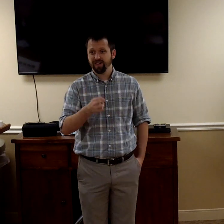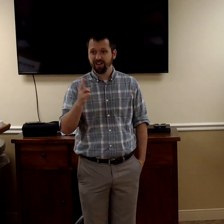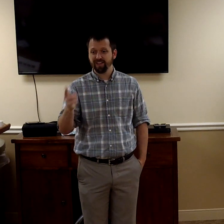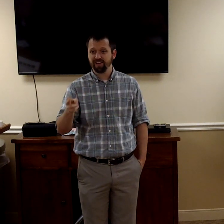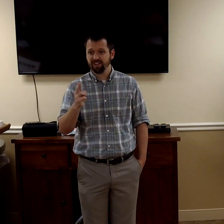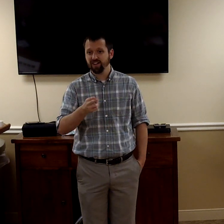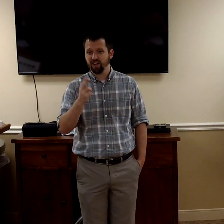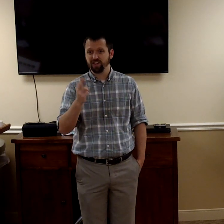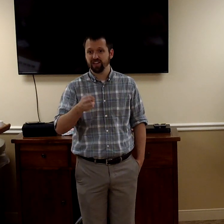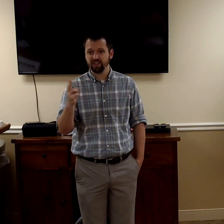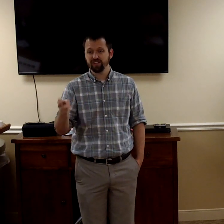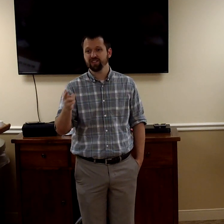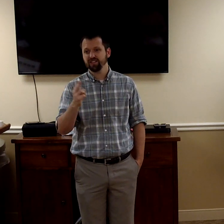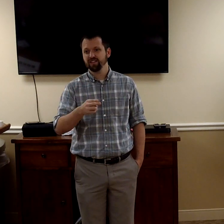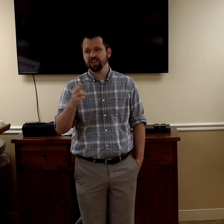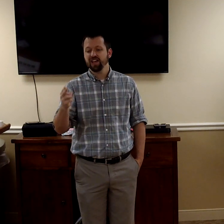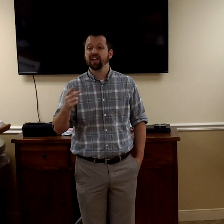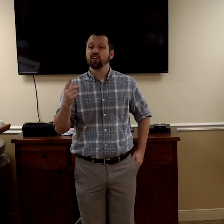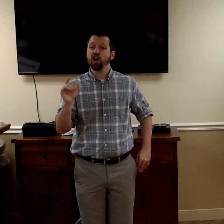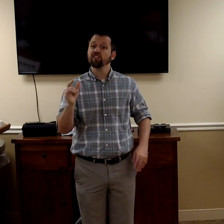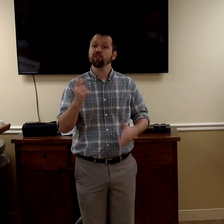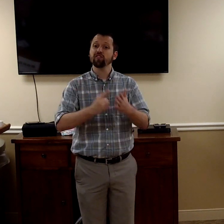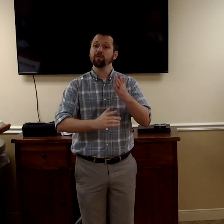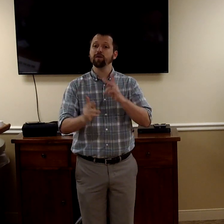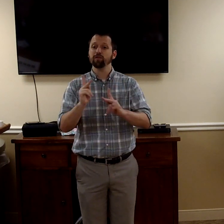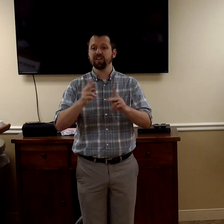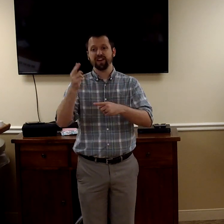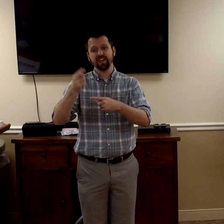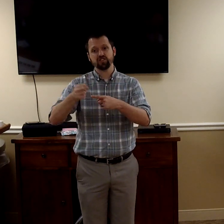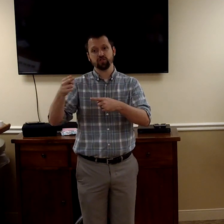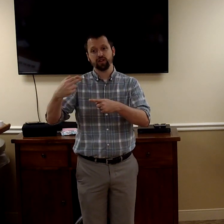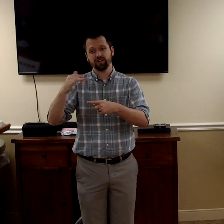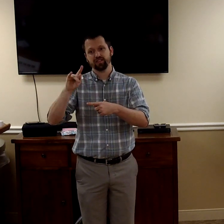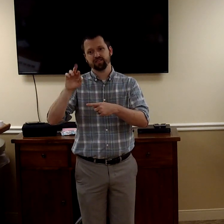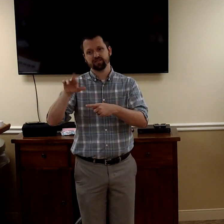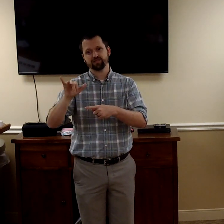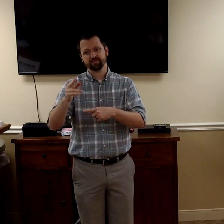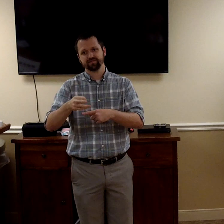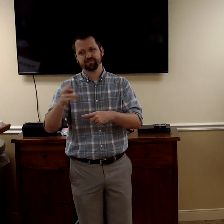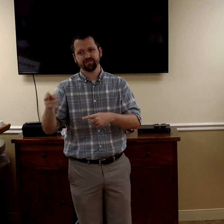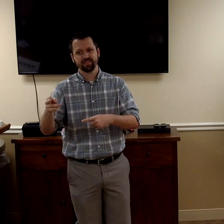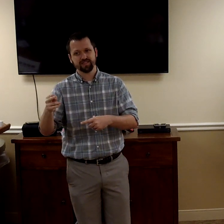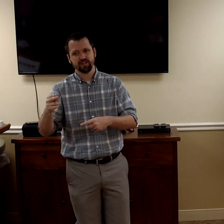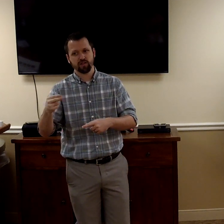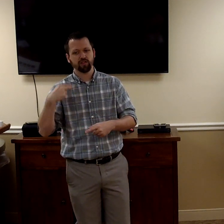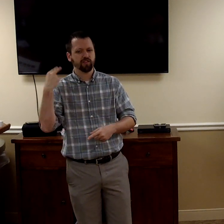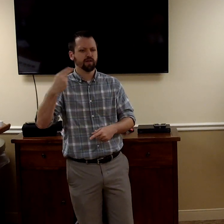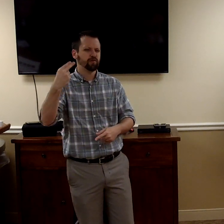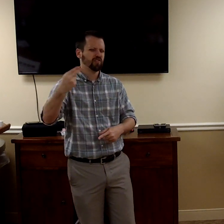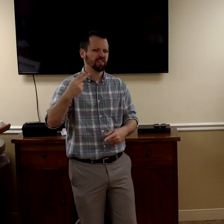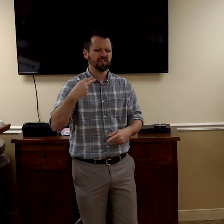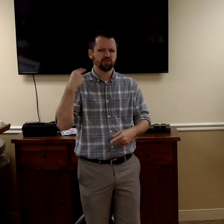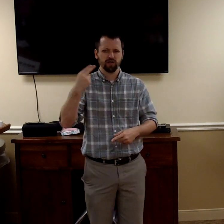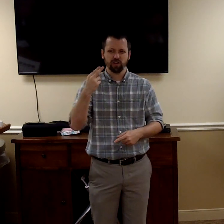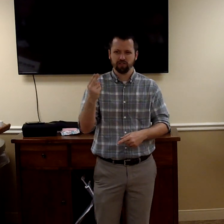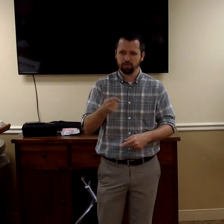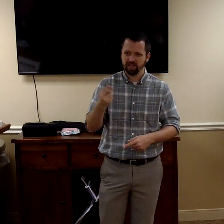Hard of hearing, Holly Hill. It's also, some people sign history. So, although sometimes you see history also, but